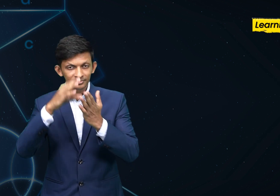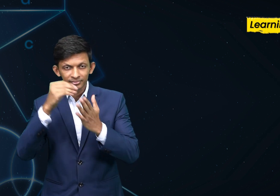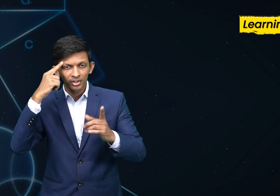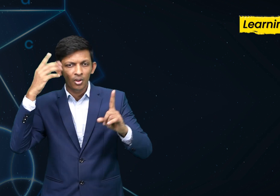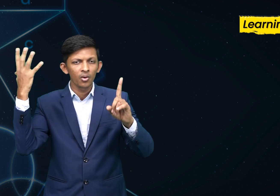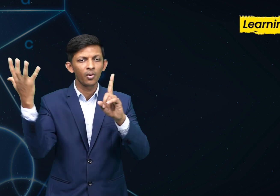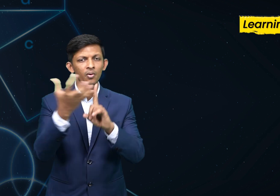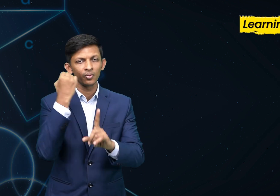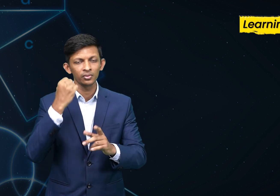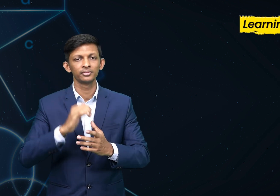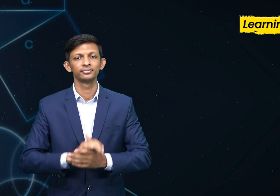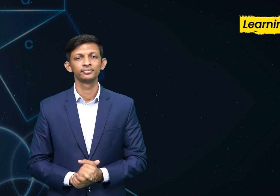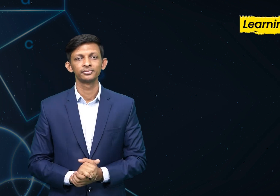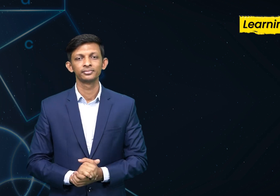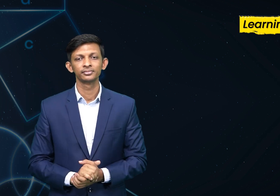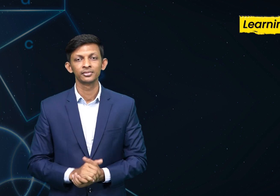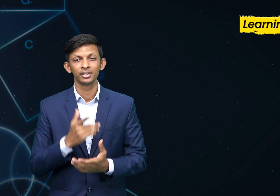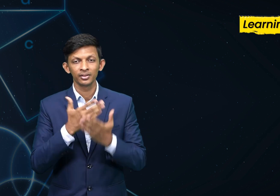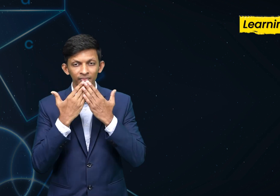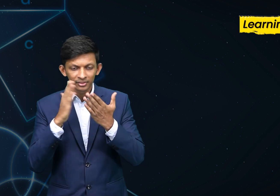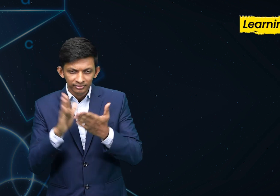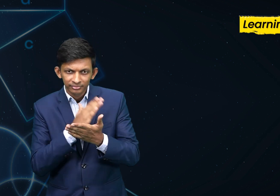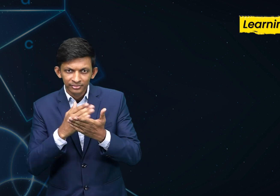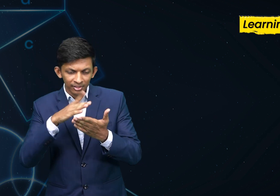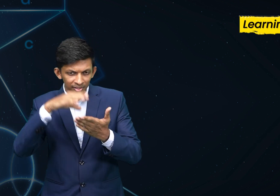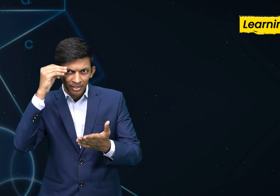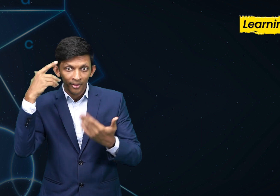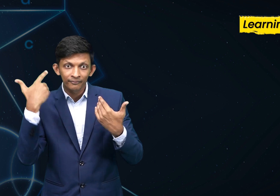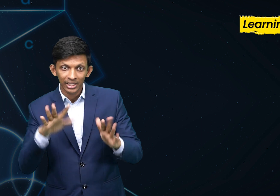Learning outcomes. After the completion of this lesson, you will be able to know: